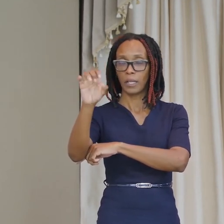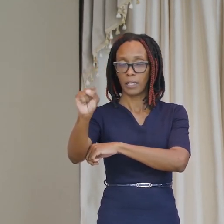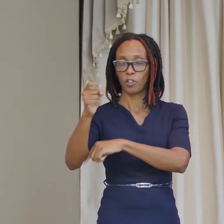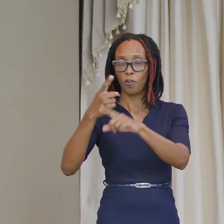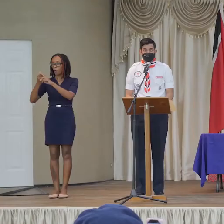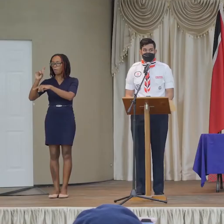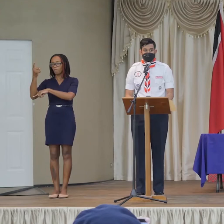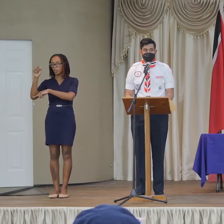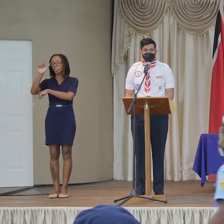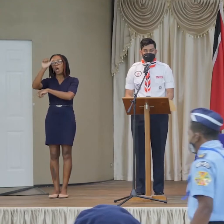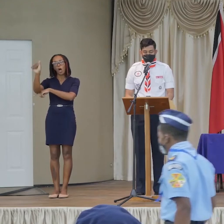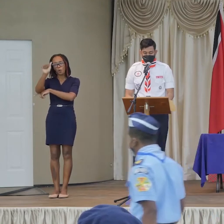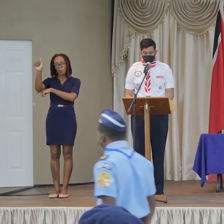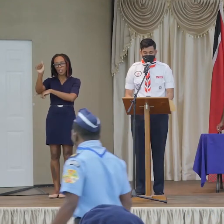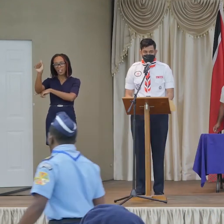Group.